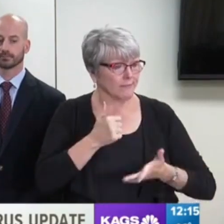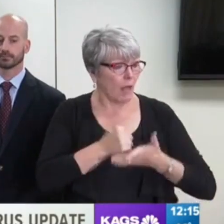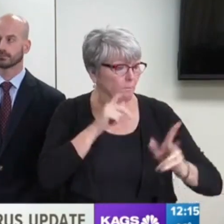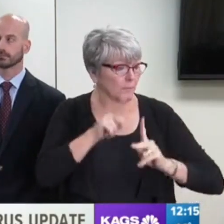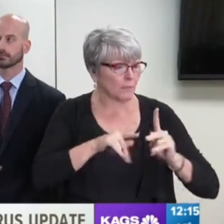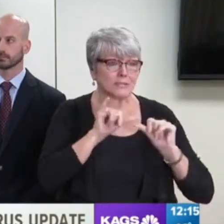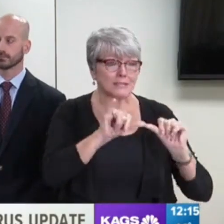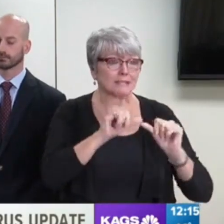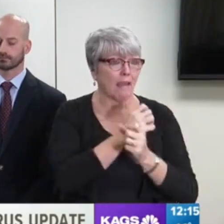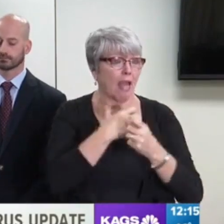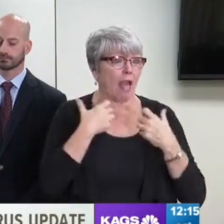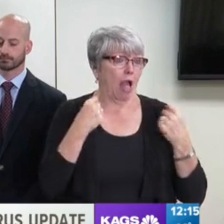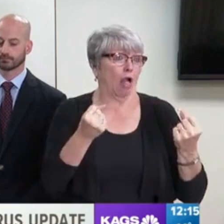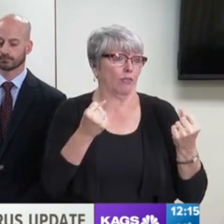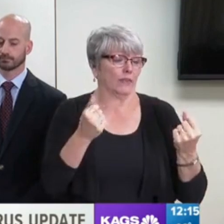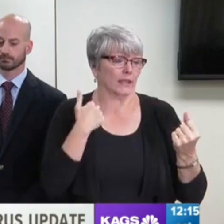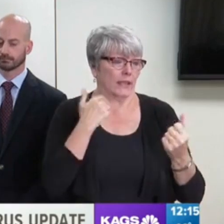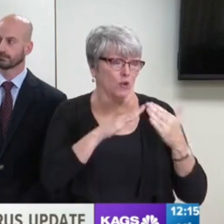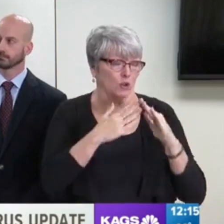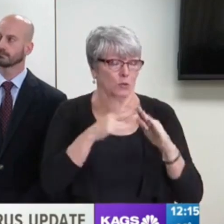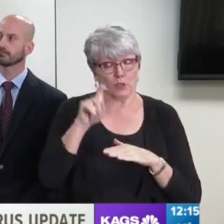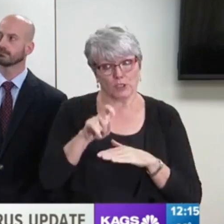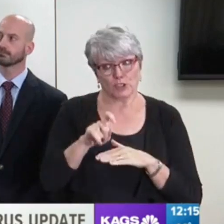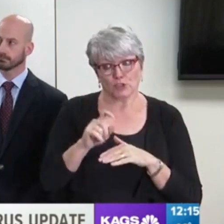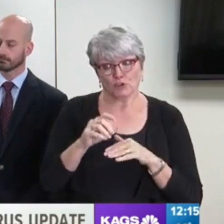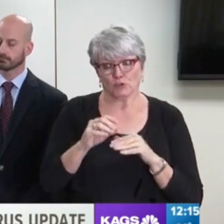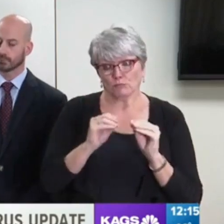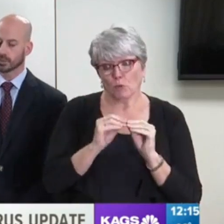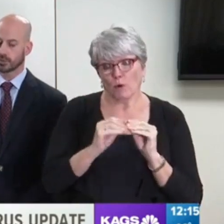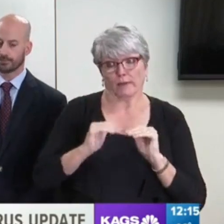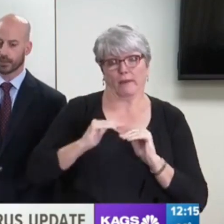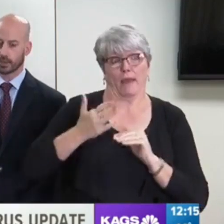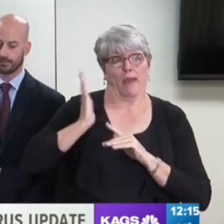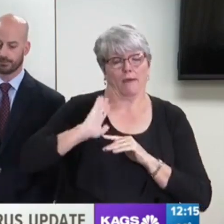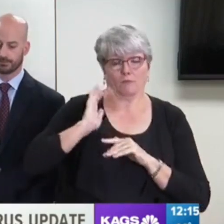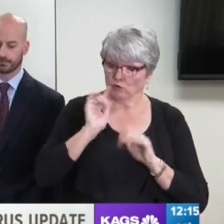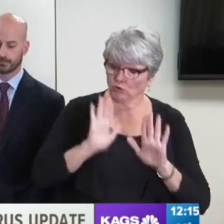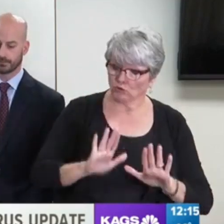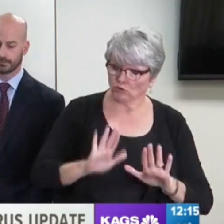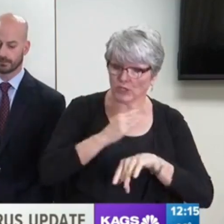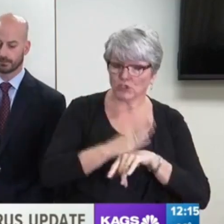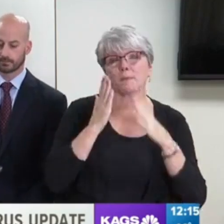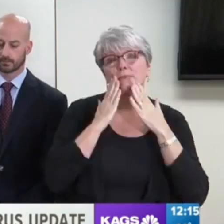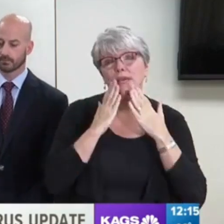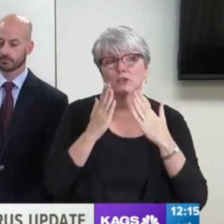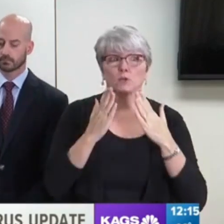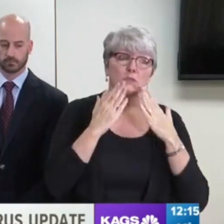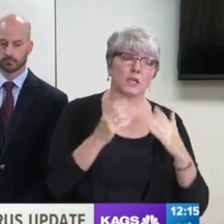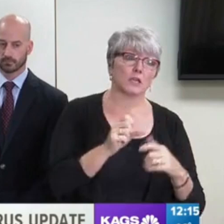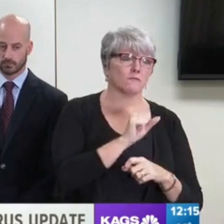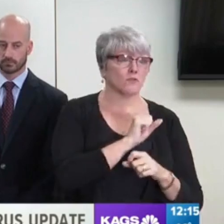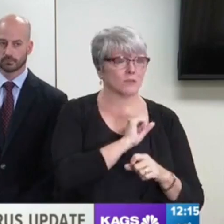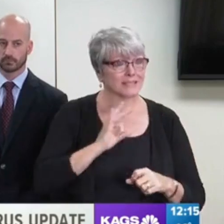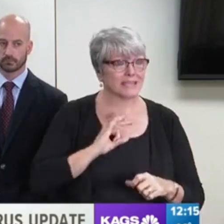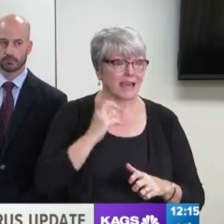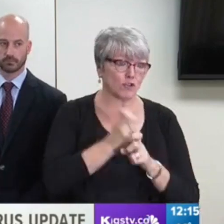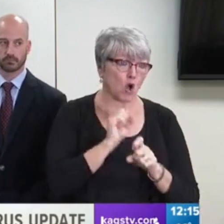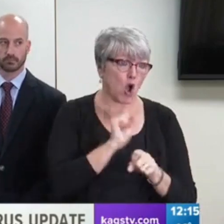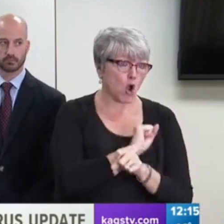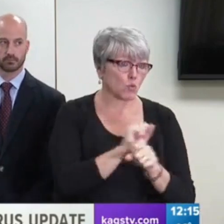in our community. And we need you more than ever now, and you're doing a great job. So thank you. And thank you all the staff and the hardworking people